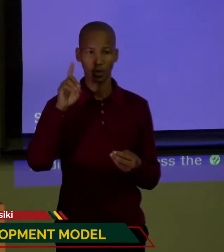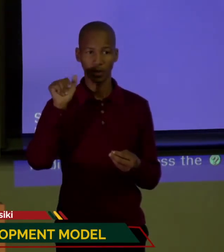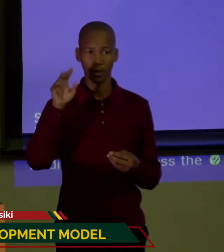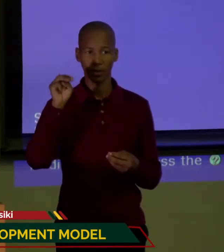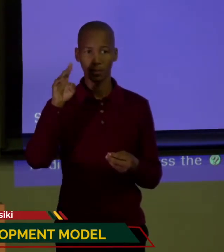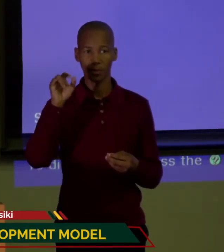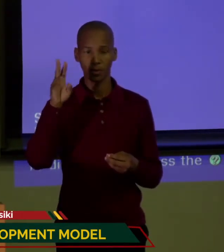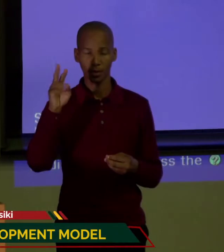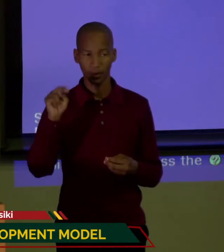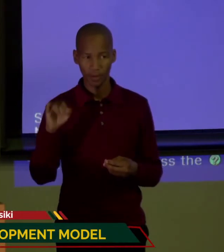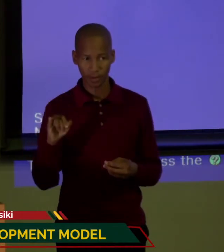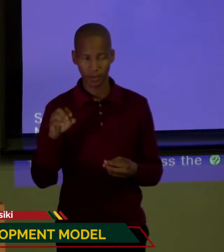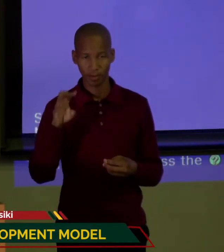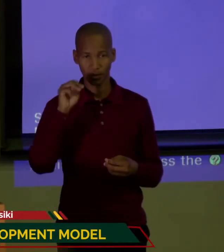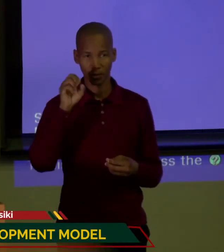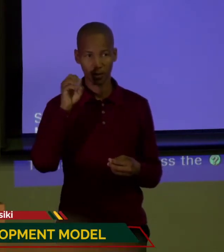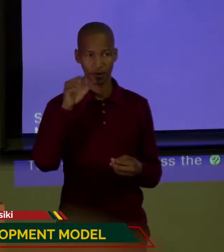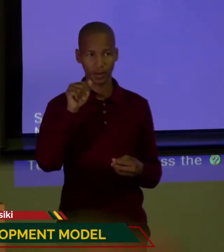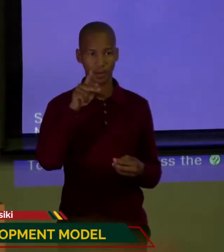Masakia